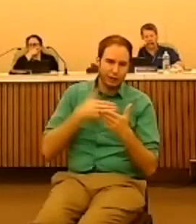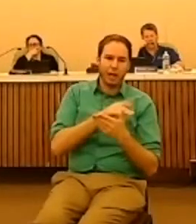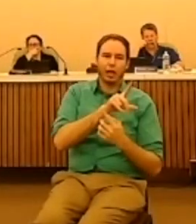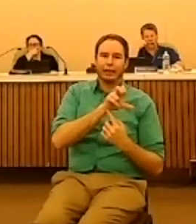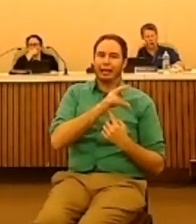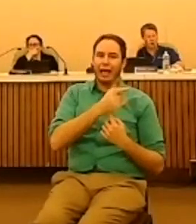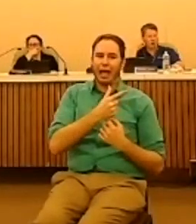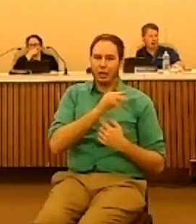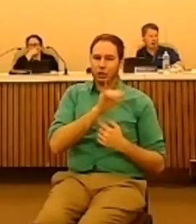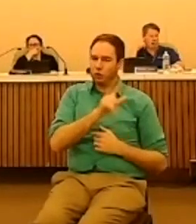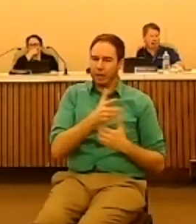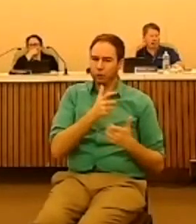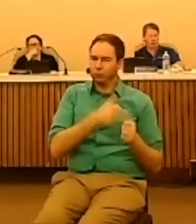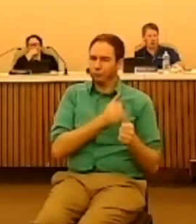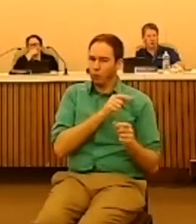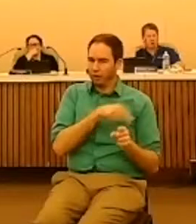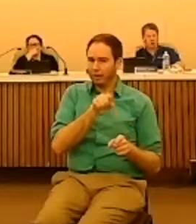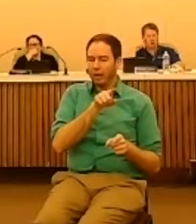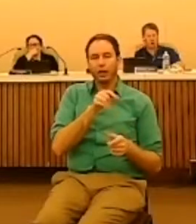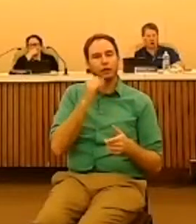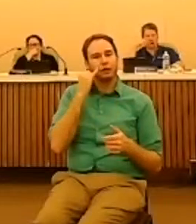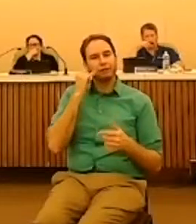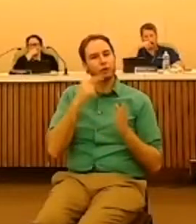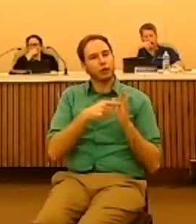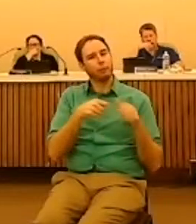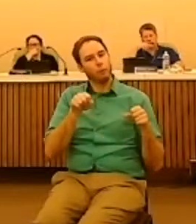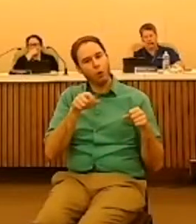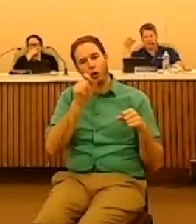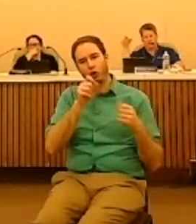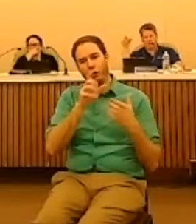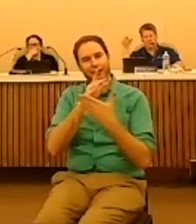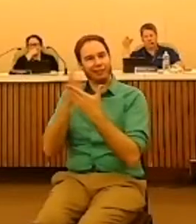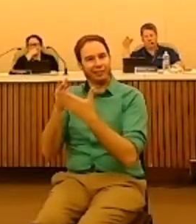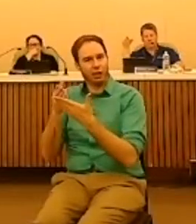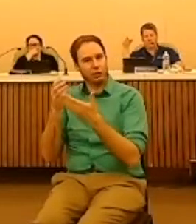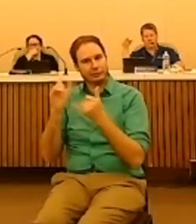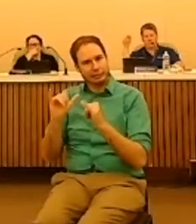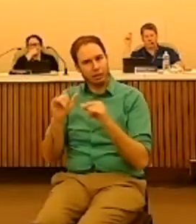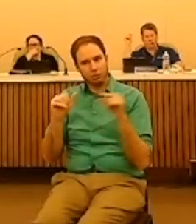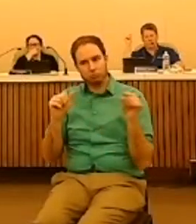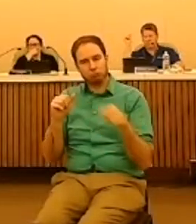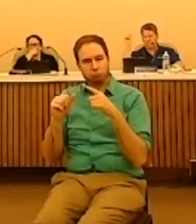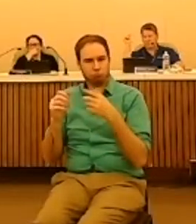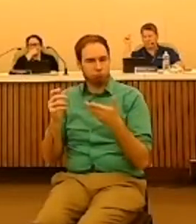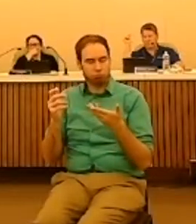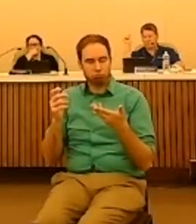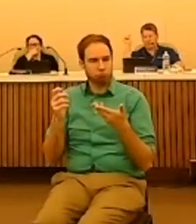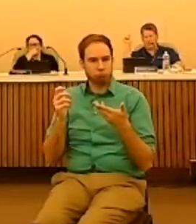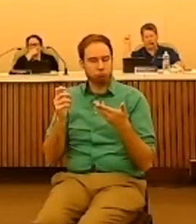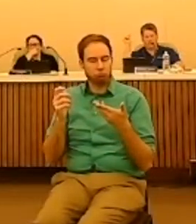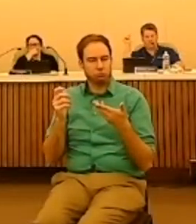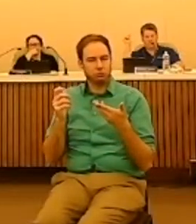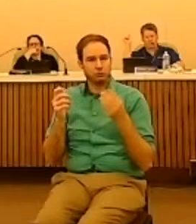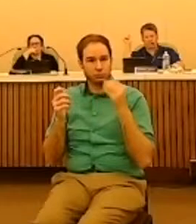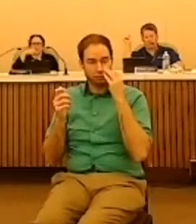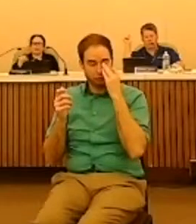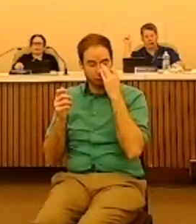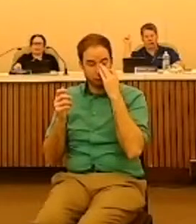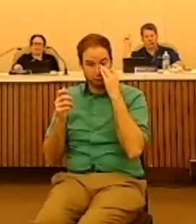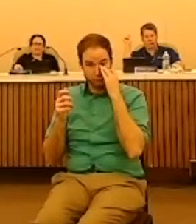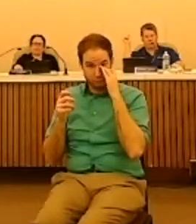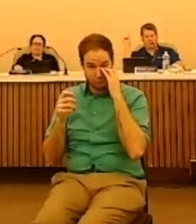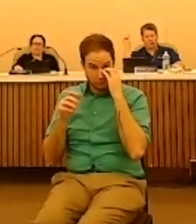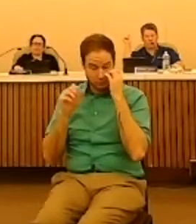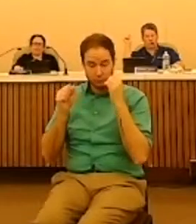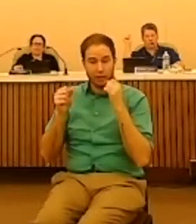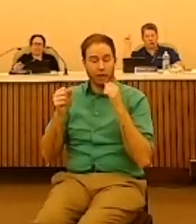Trail. So if it were to be motocross, they could get there, you know, they could throw their dirt bike